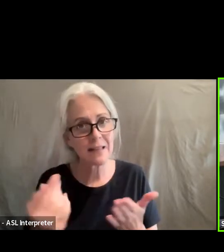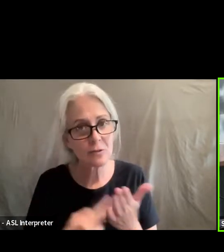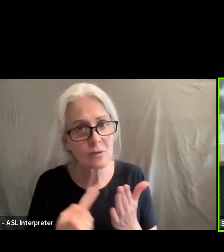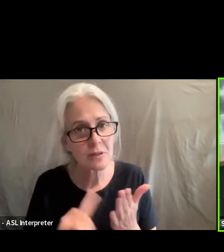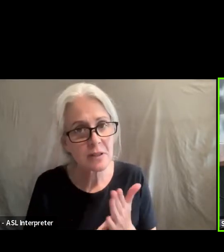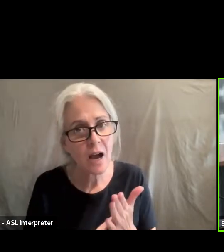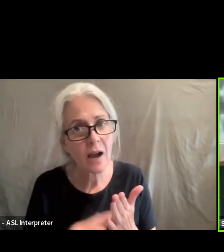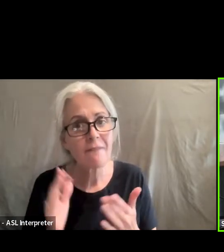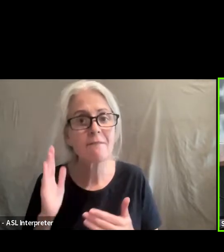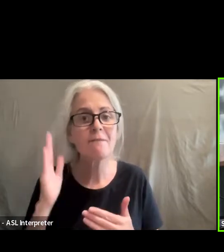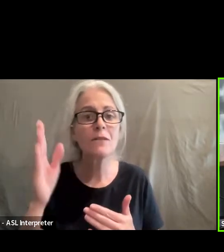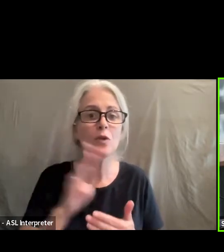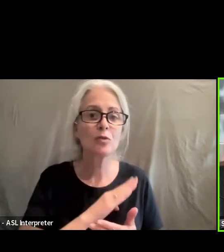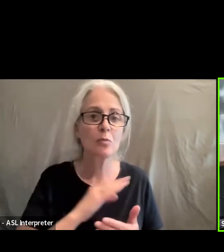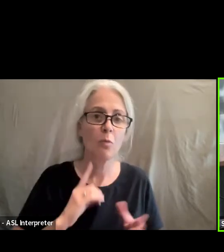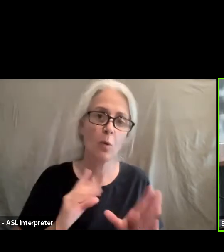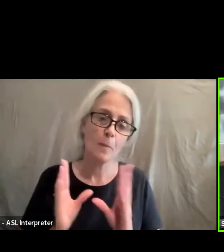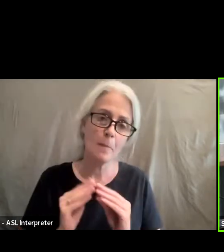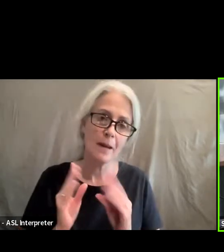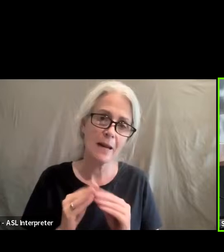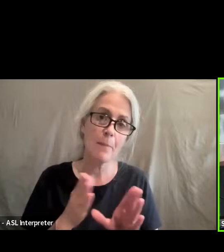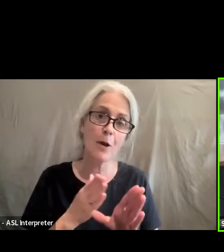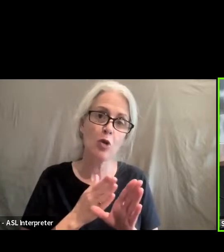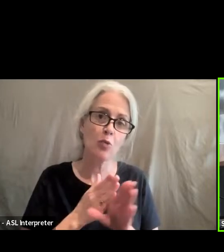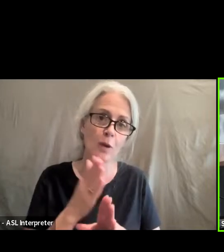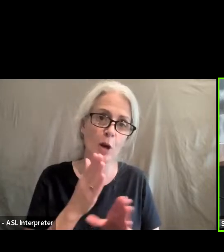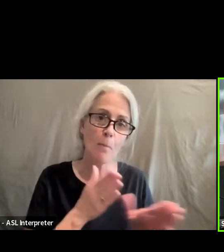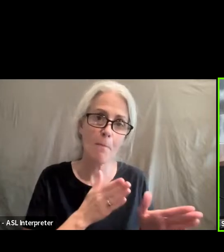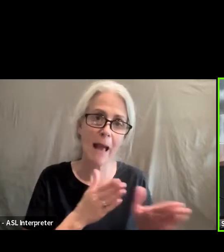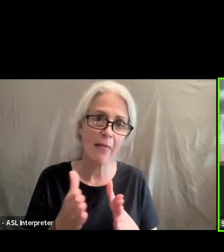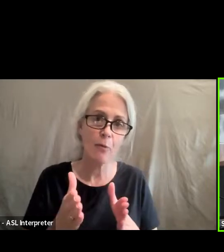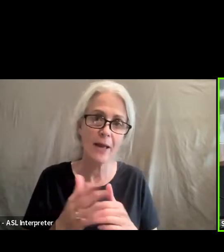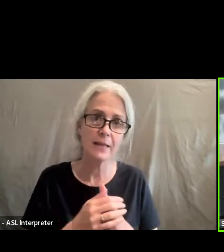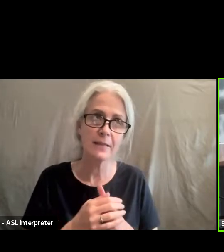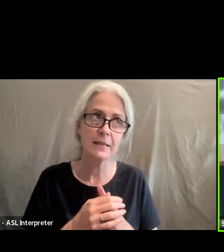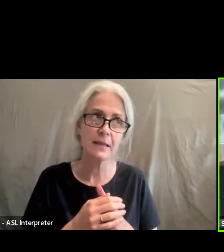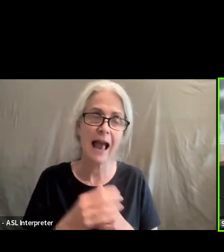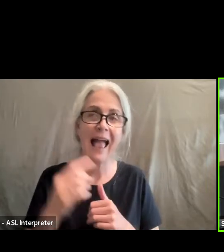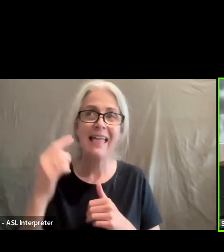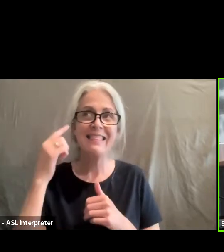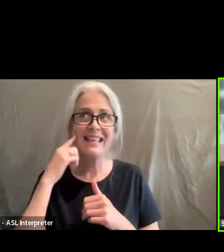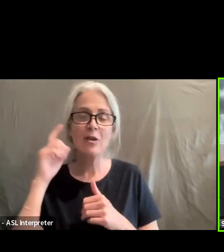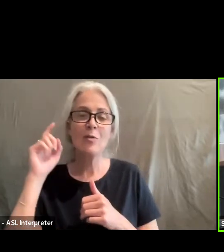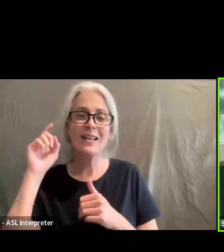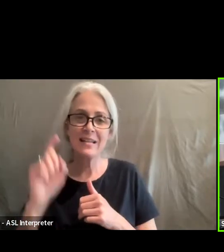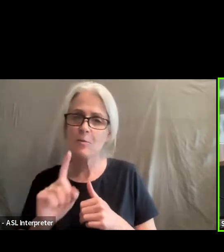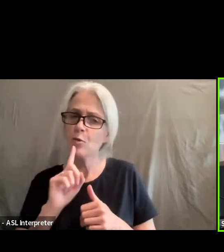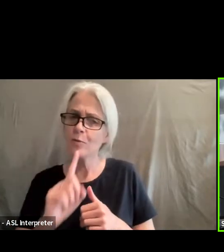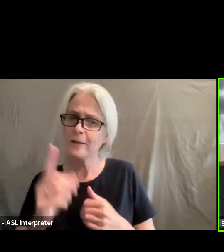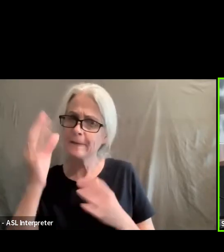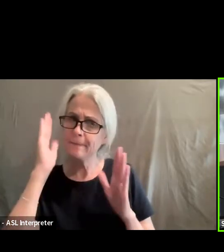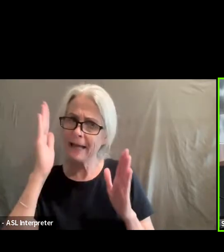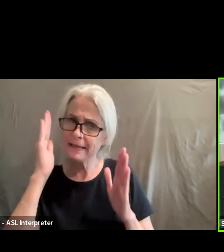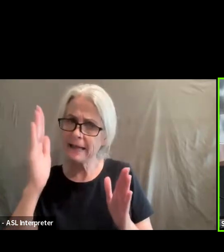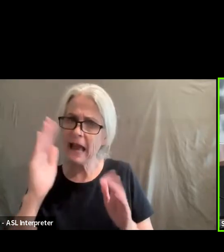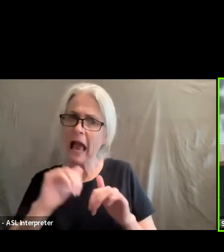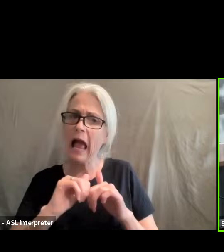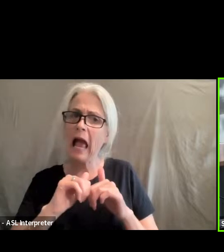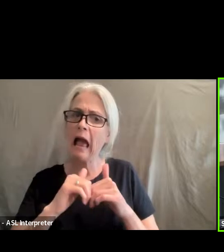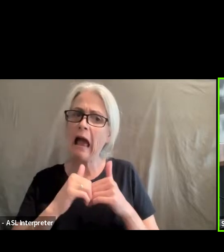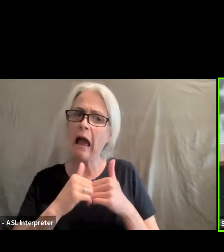about in future board meetings, but career pathways. I think that we should be really mindful about